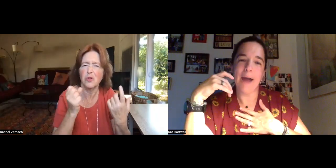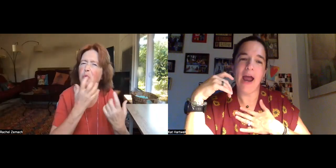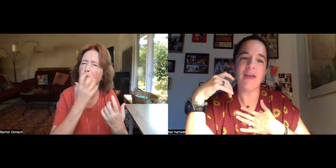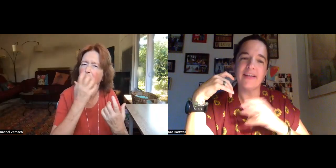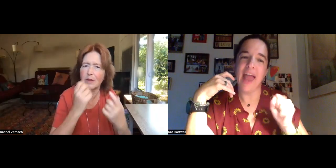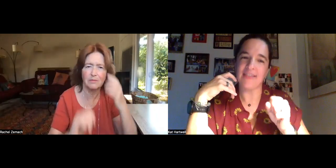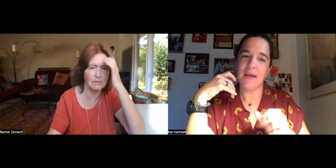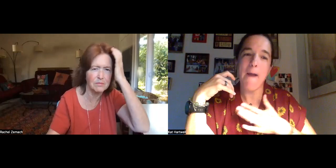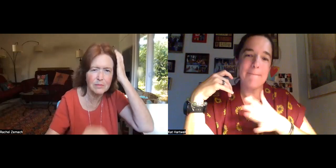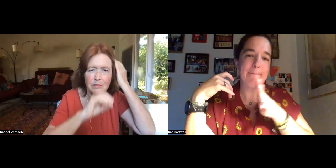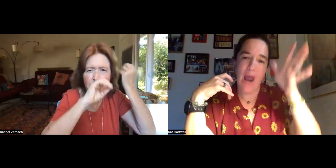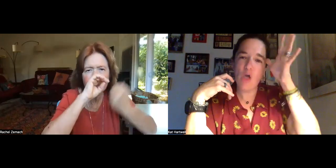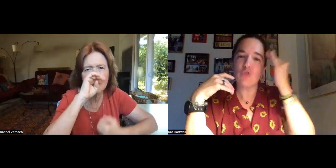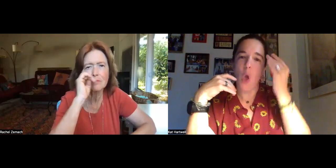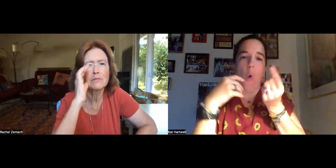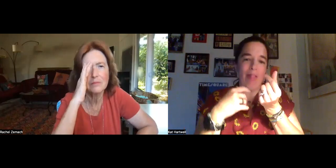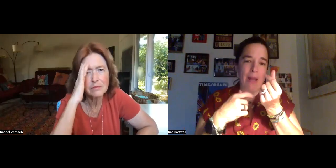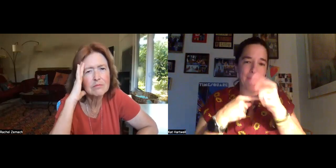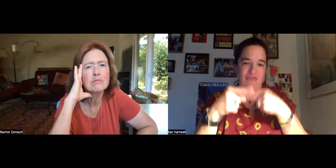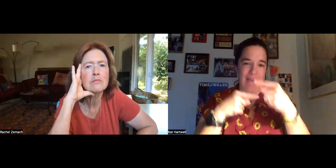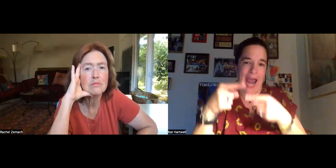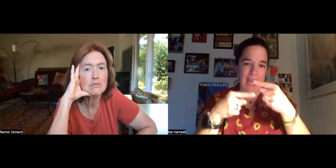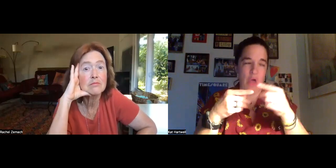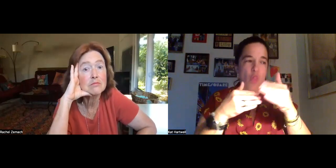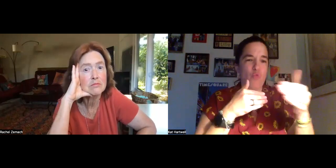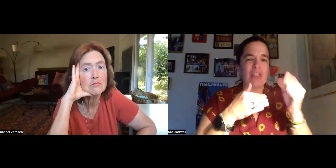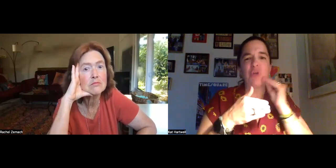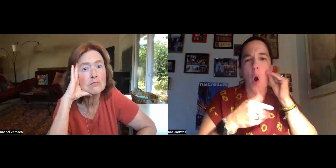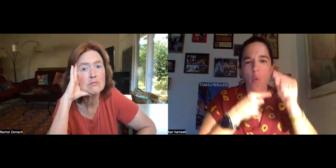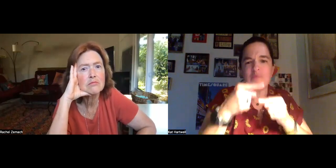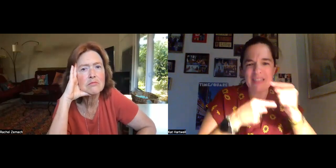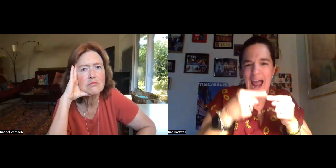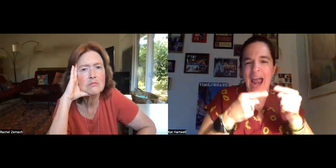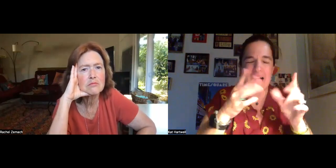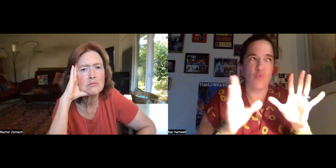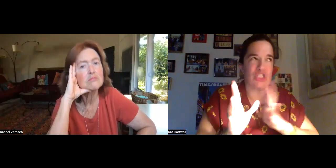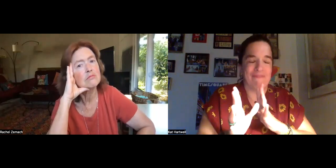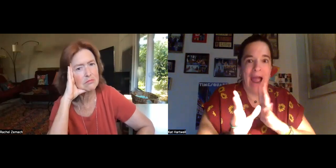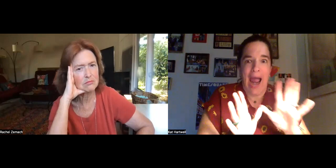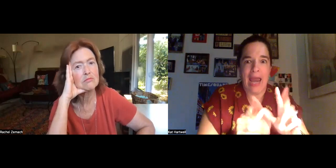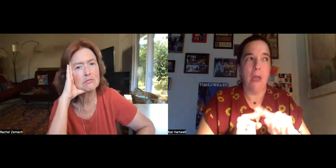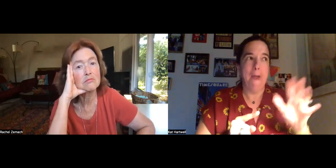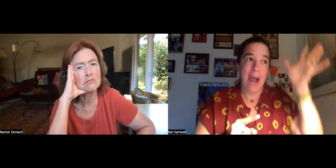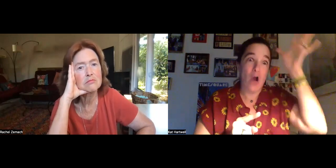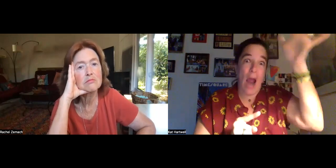my, yeah. My parents know a little bit of sign. Watch at home sign, which is fine. My